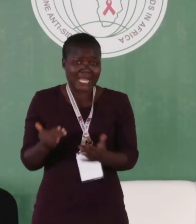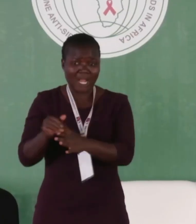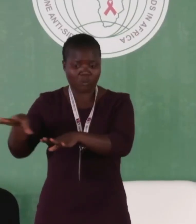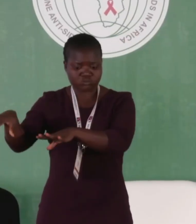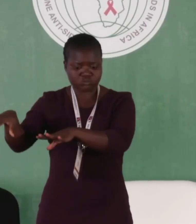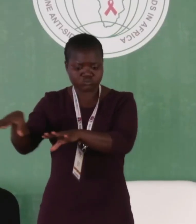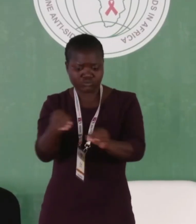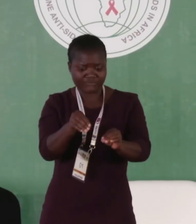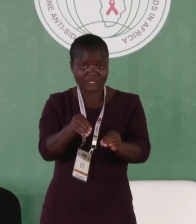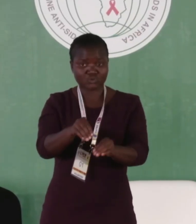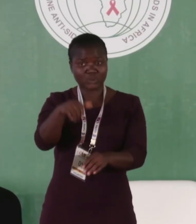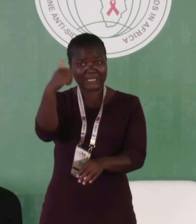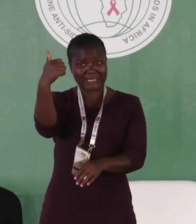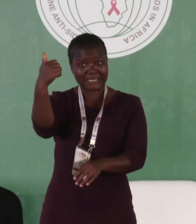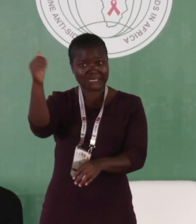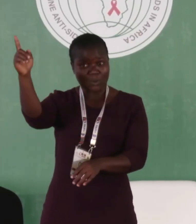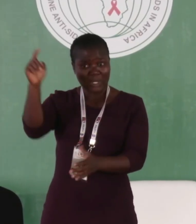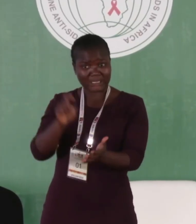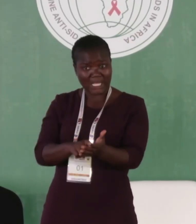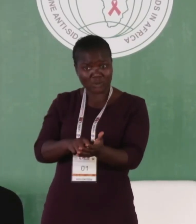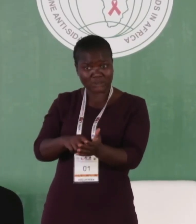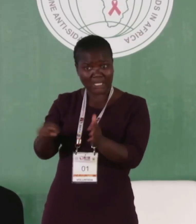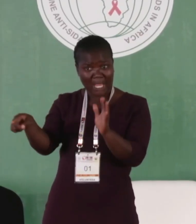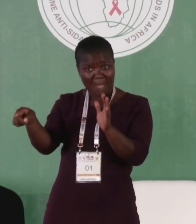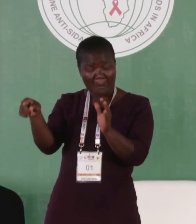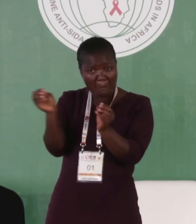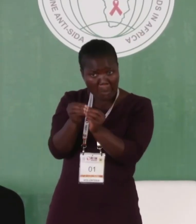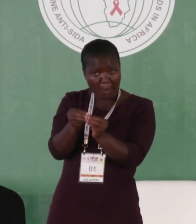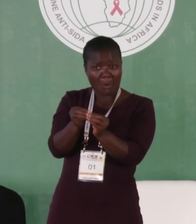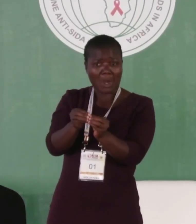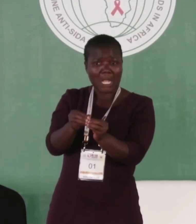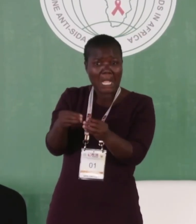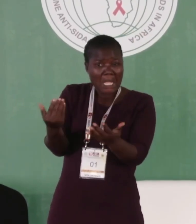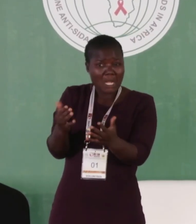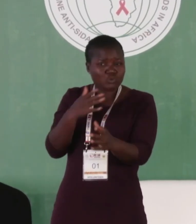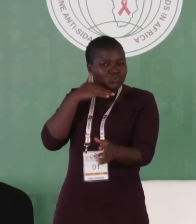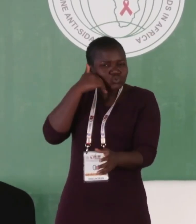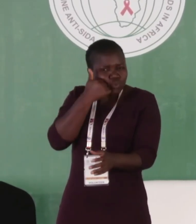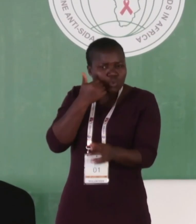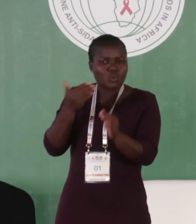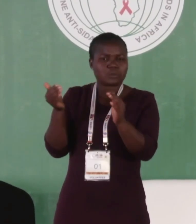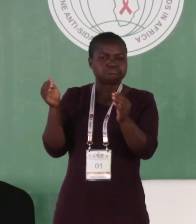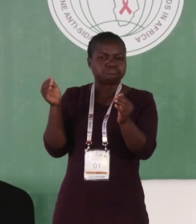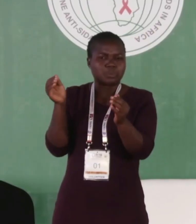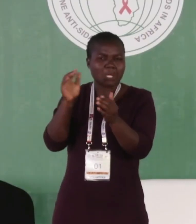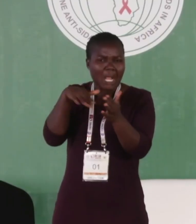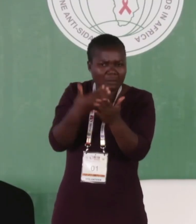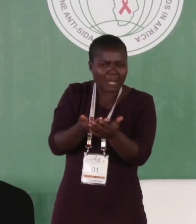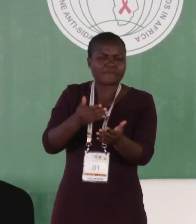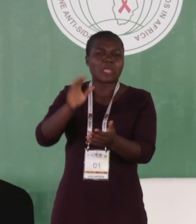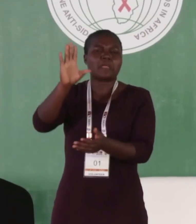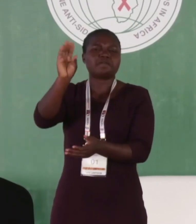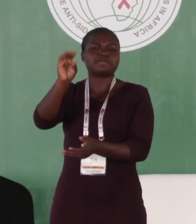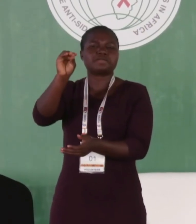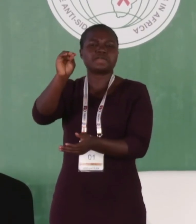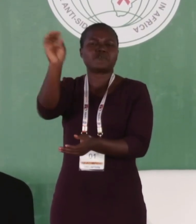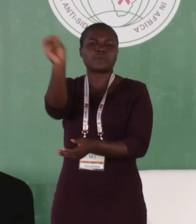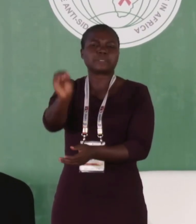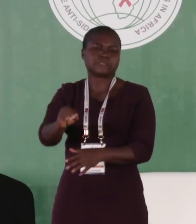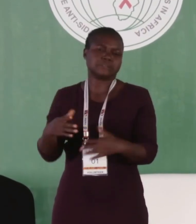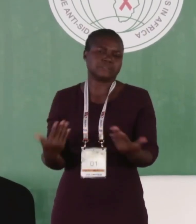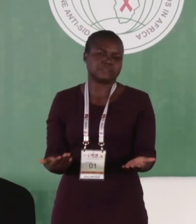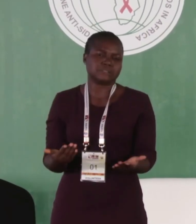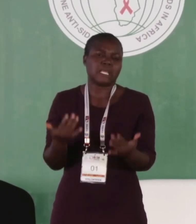we were at 1,000 plus, then we moved to almost 56,000. So these are the percentage, and you could see